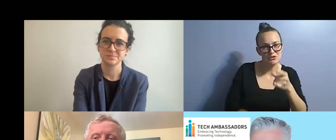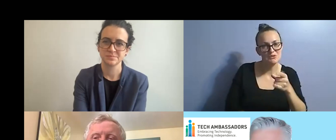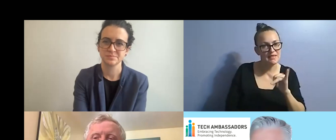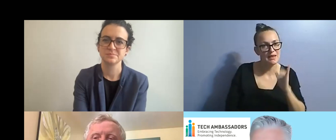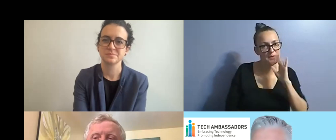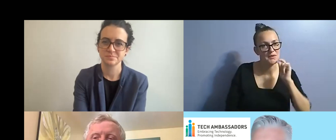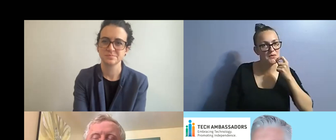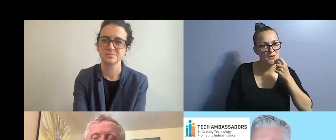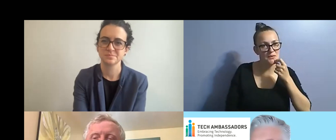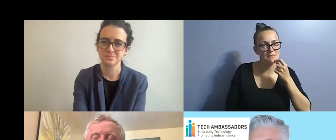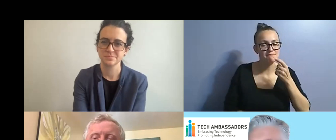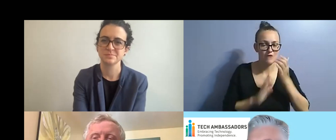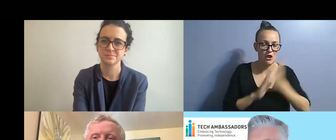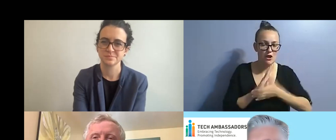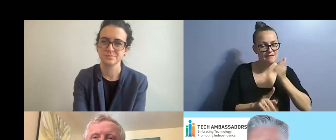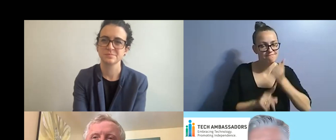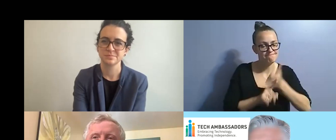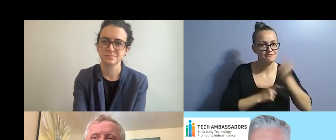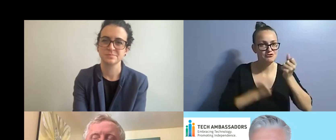All right.